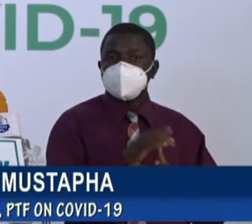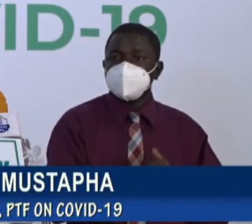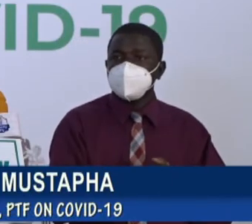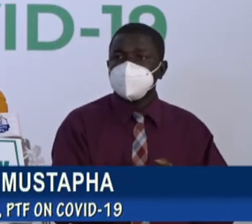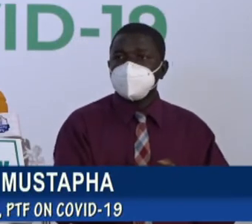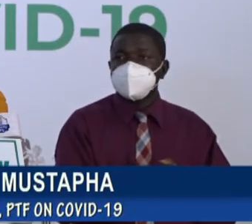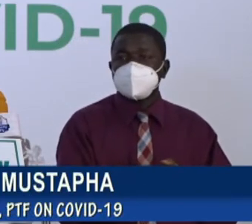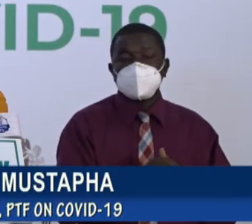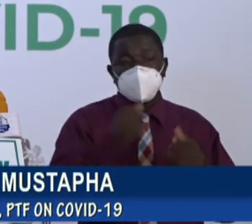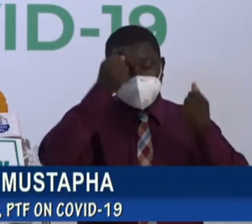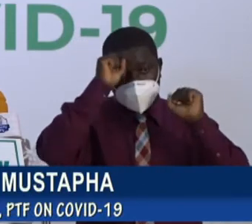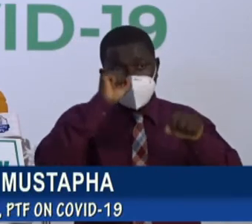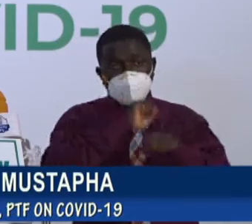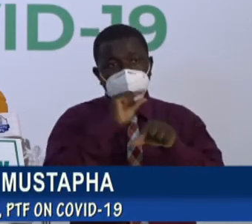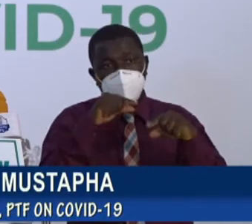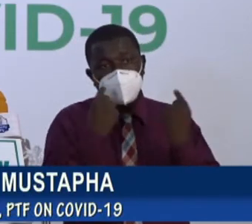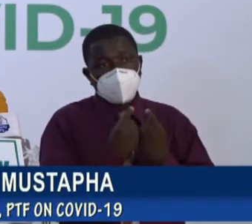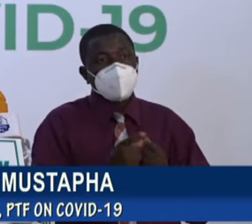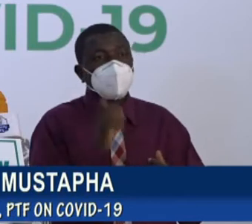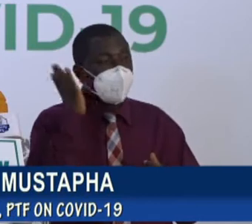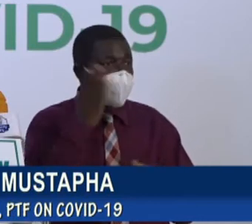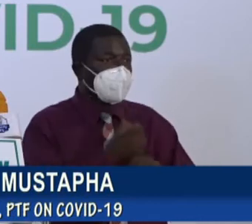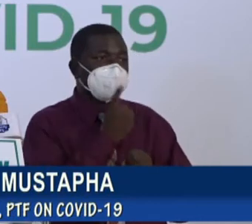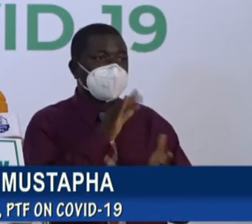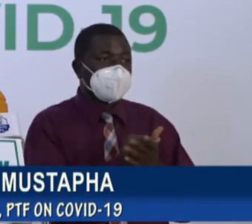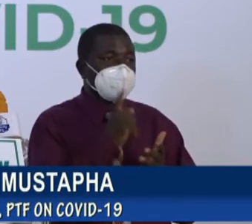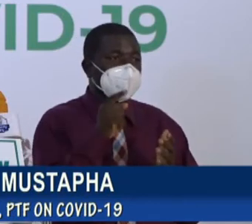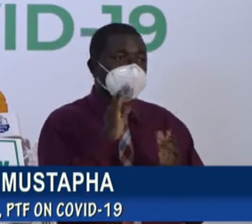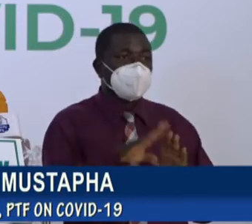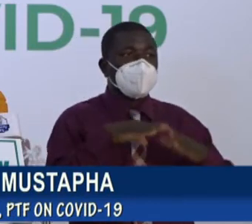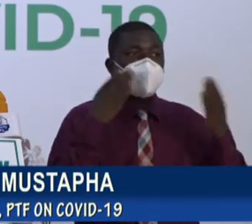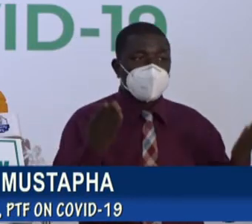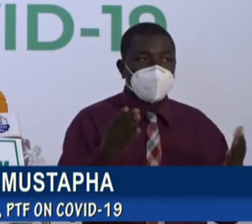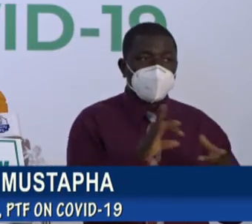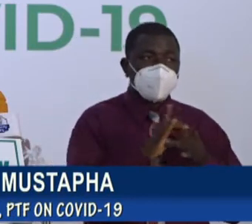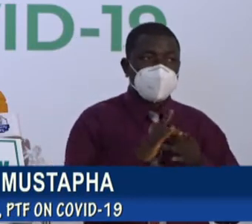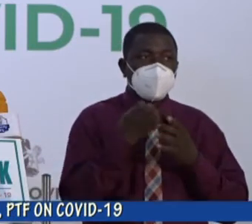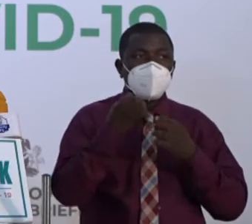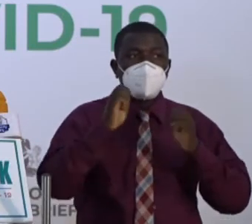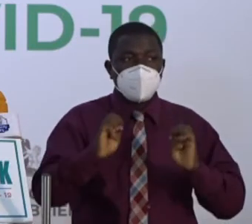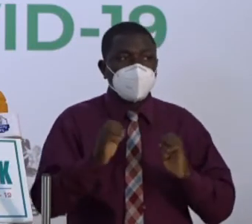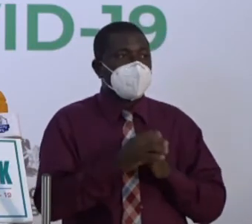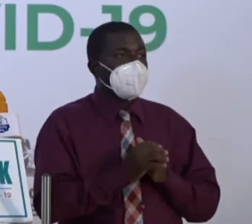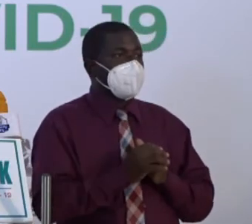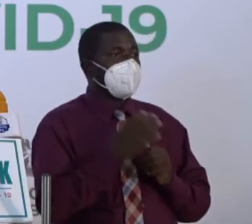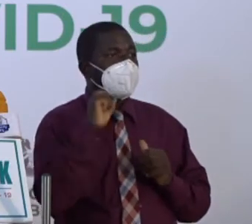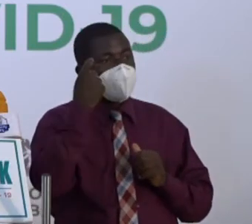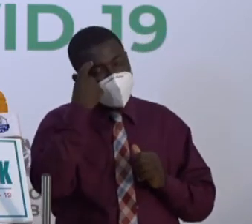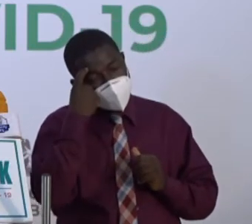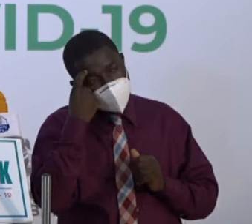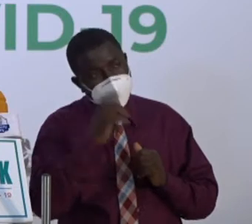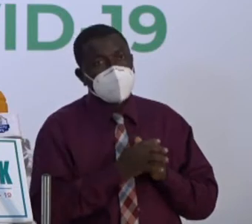The Presidential Task Force will ensure transparency of the coordinated efforts and interventions of